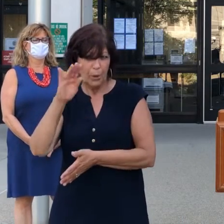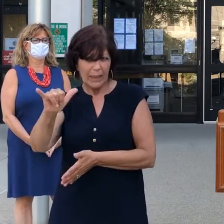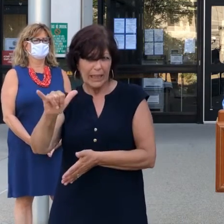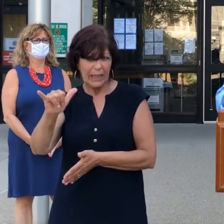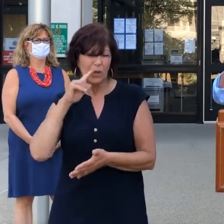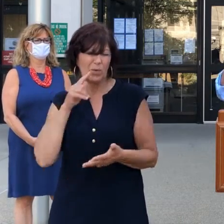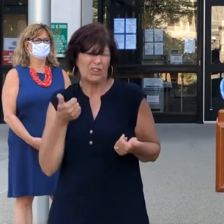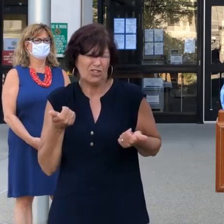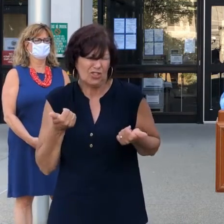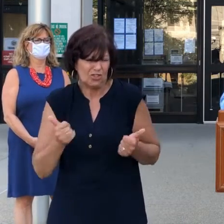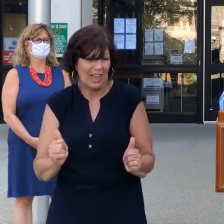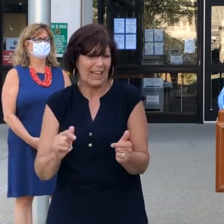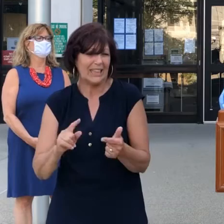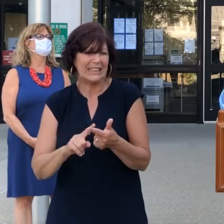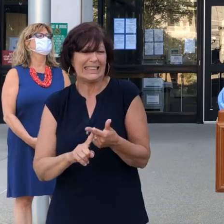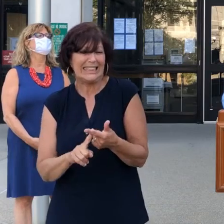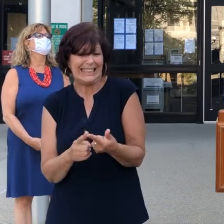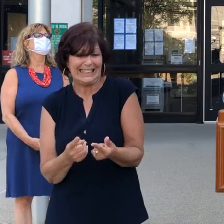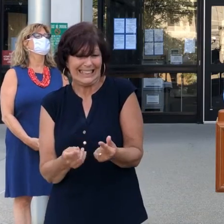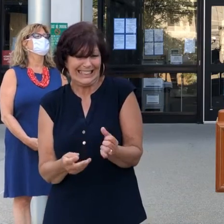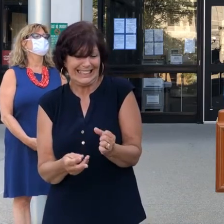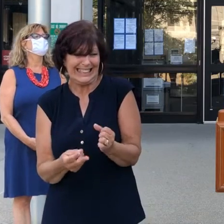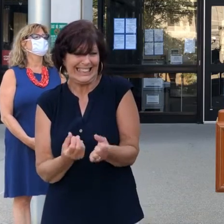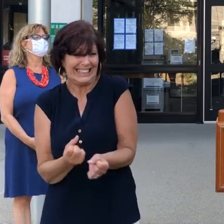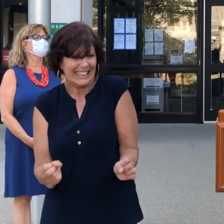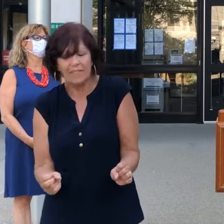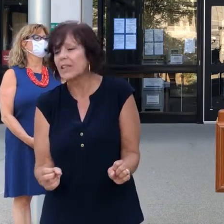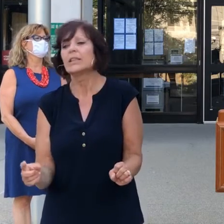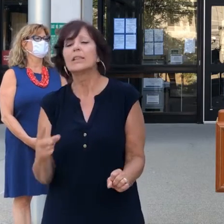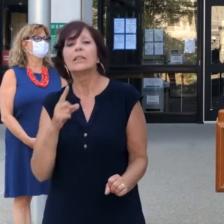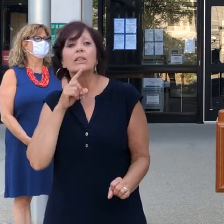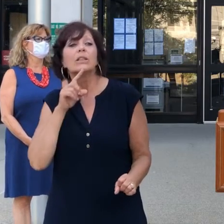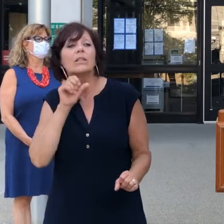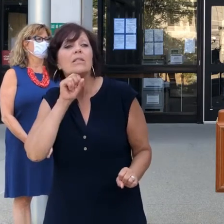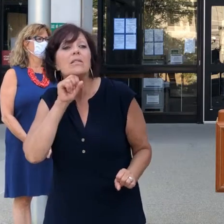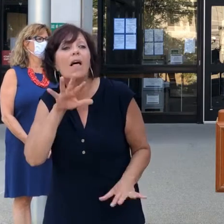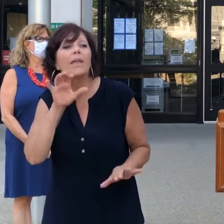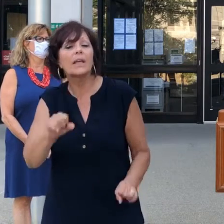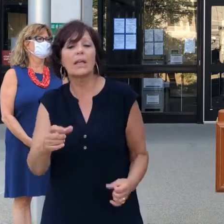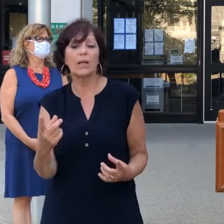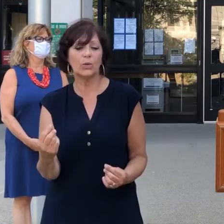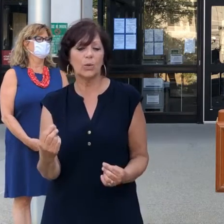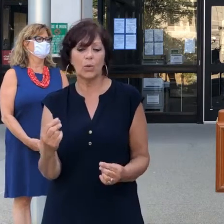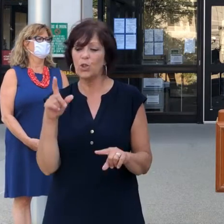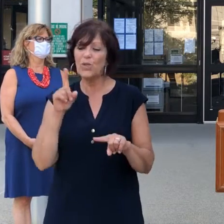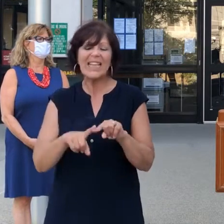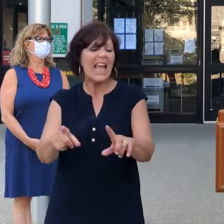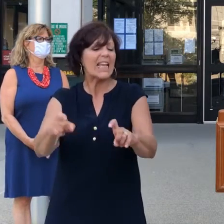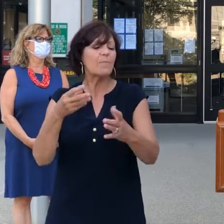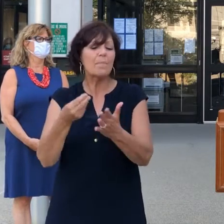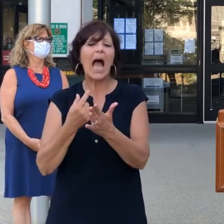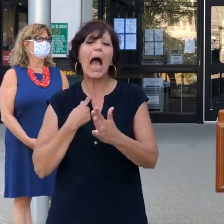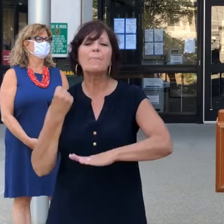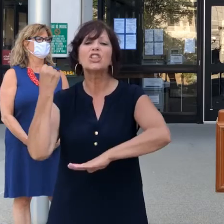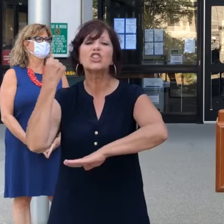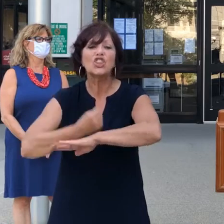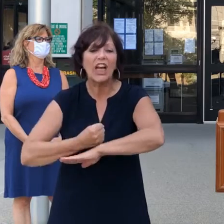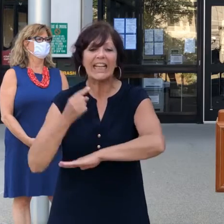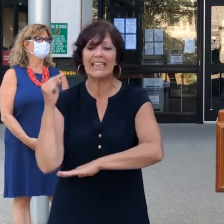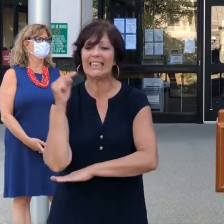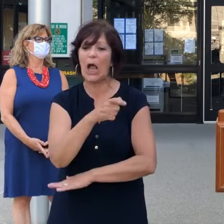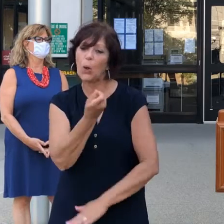to save it, and I met with Chris Cook, and he basically told me there's nothing you can do. There's no tax break you can give me. I'm shutting down that